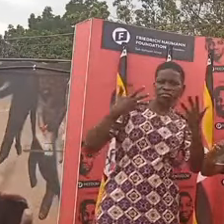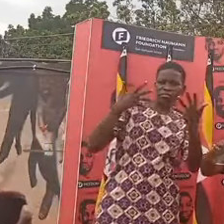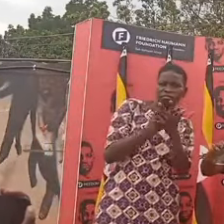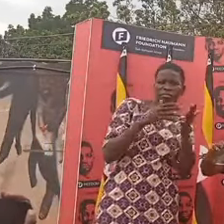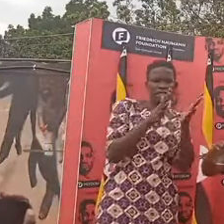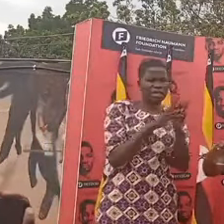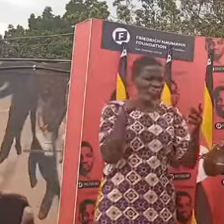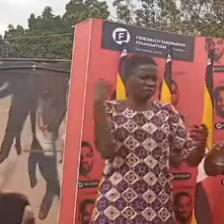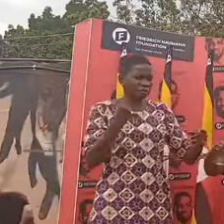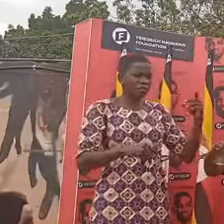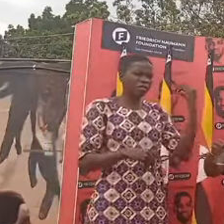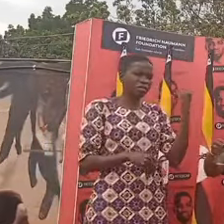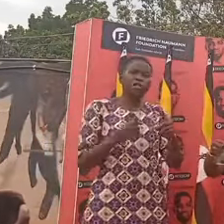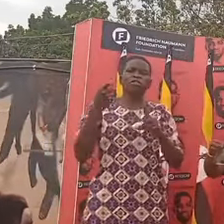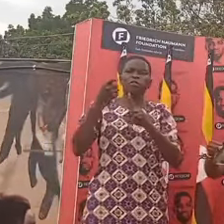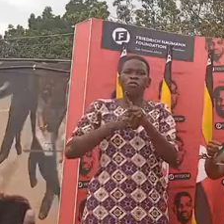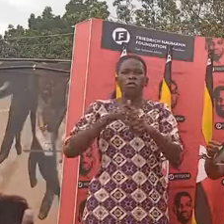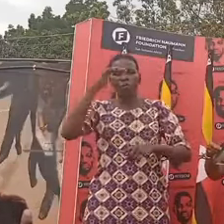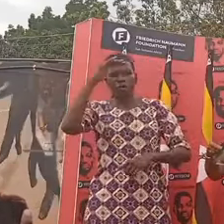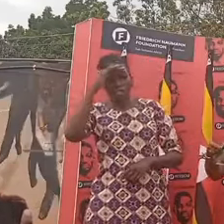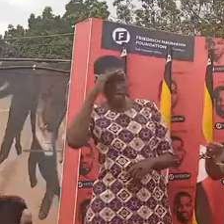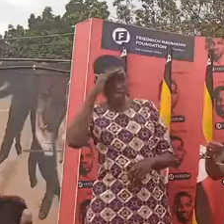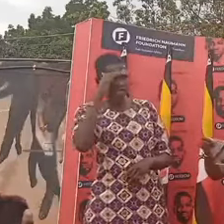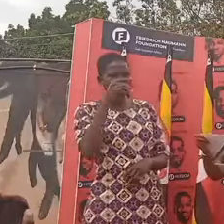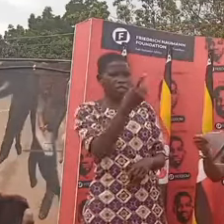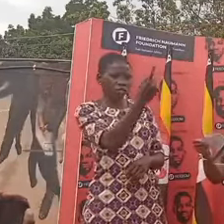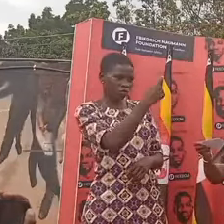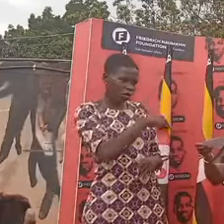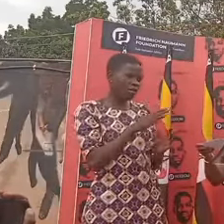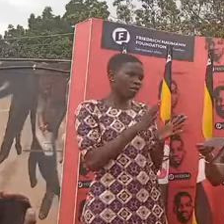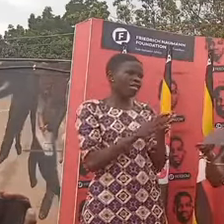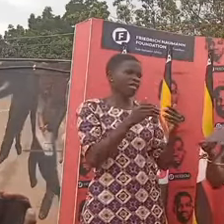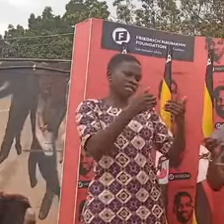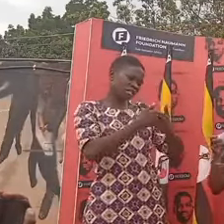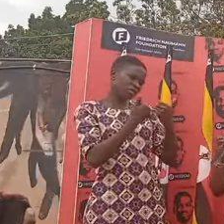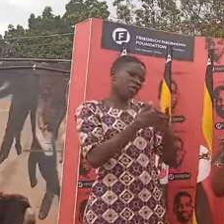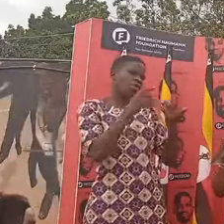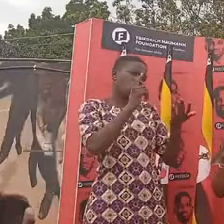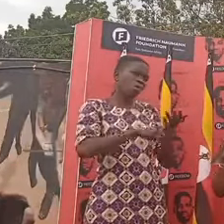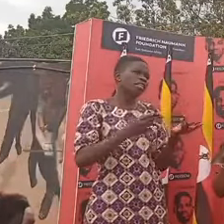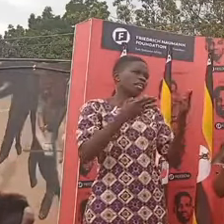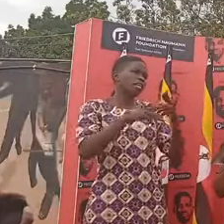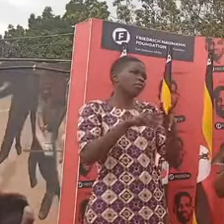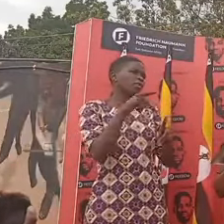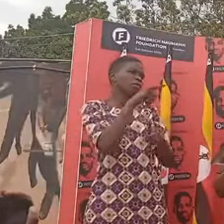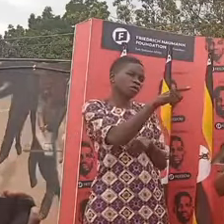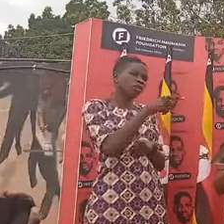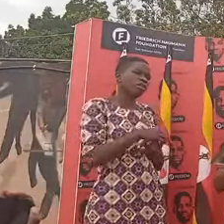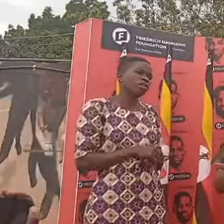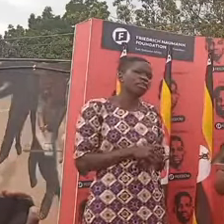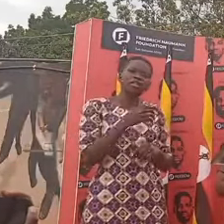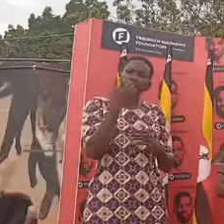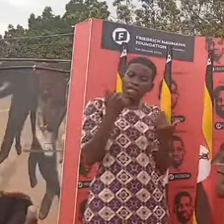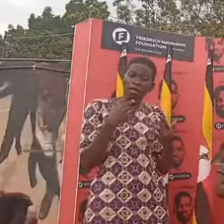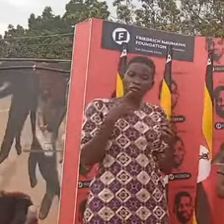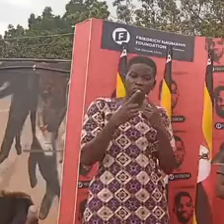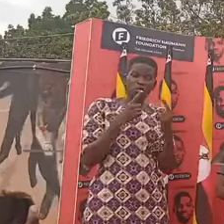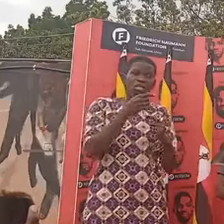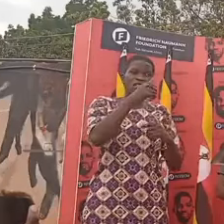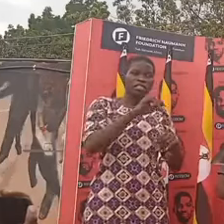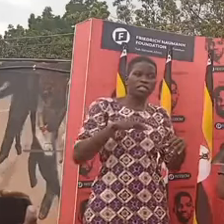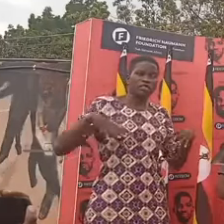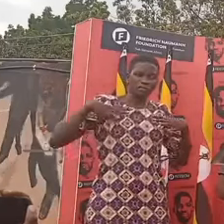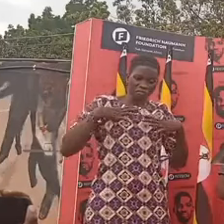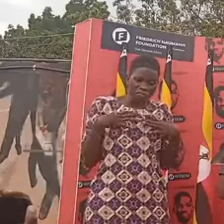brutalized by police to give us her testimony. And as we speak, she's currently moving on crutches as a result of